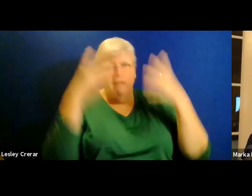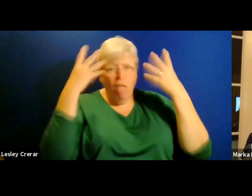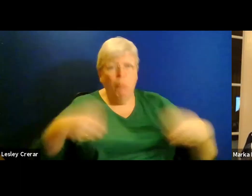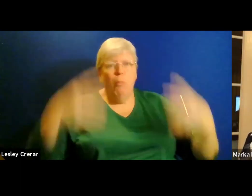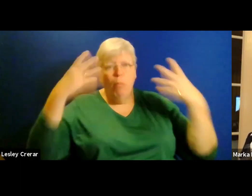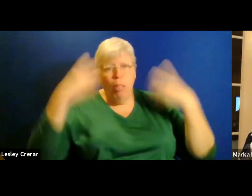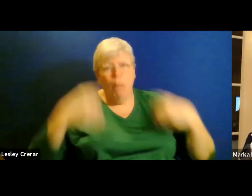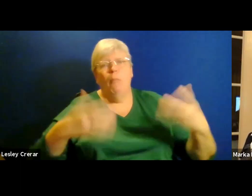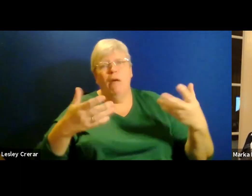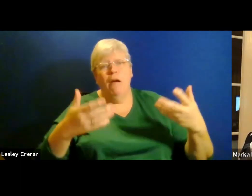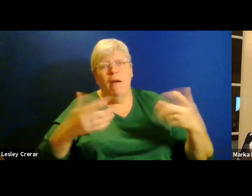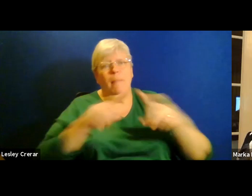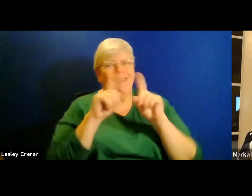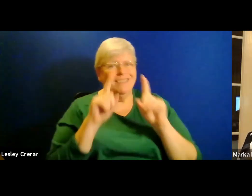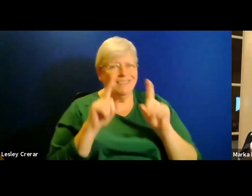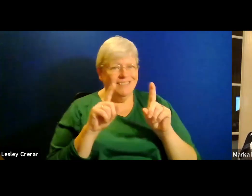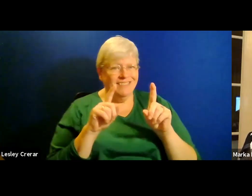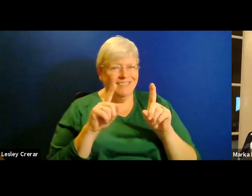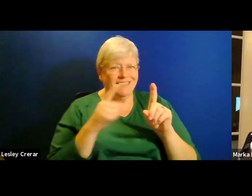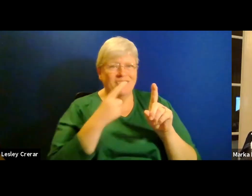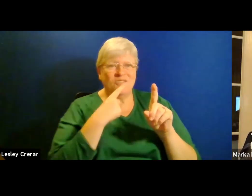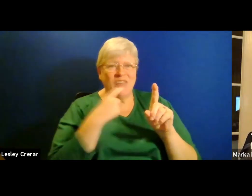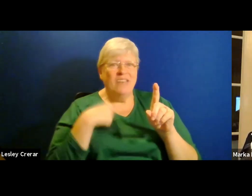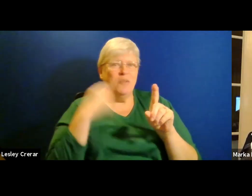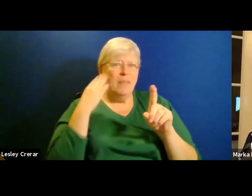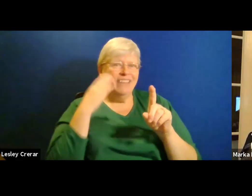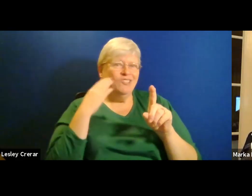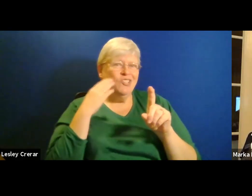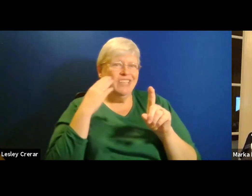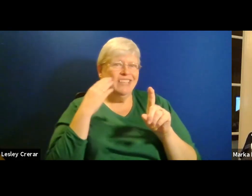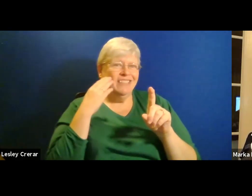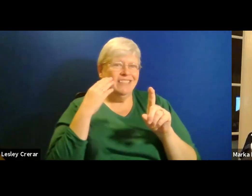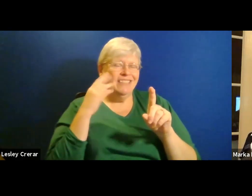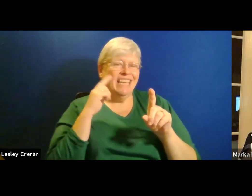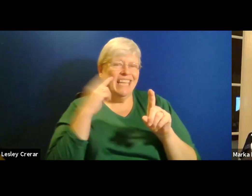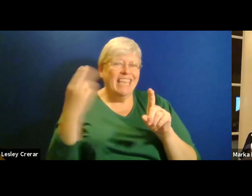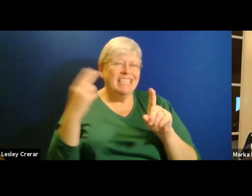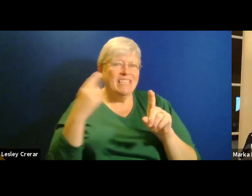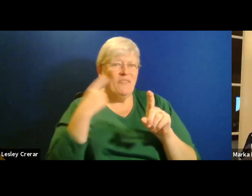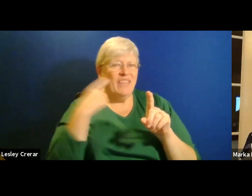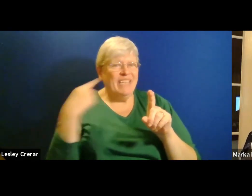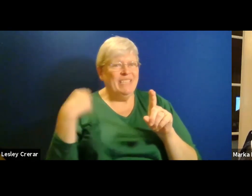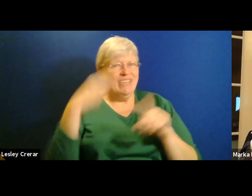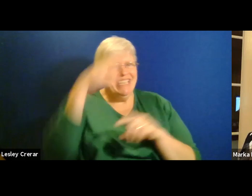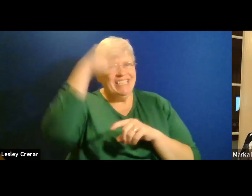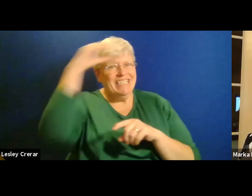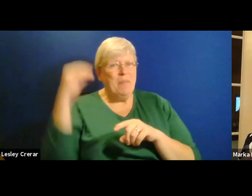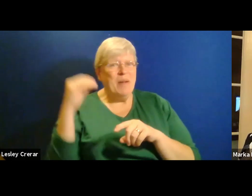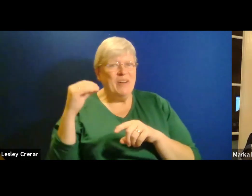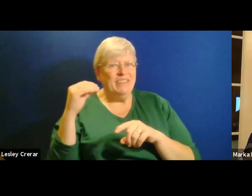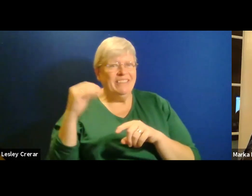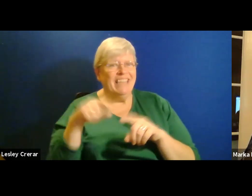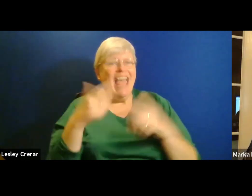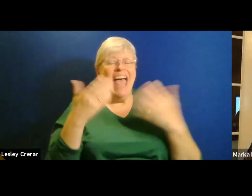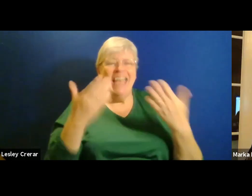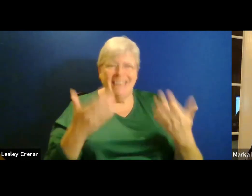claws, but the red on my cheek is the kiss of yesterday's summer. And now a